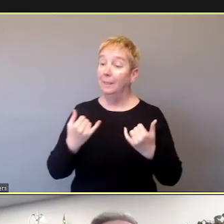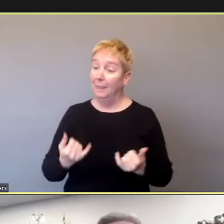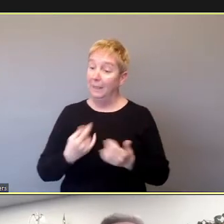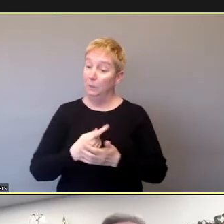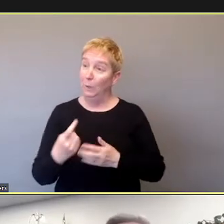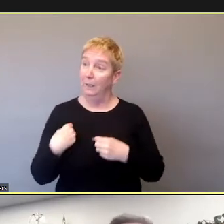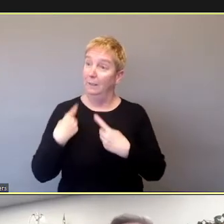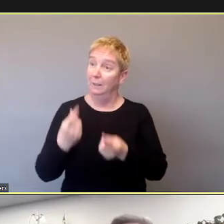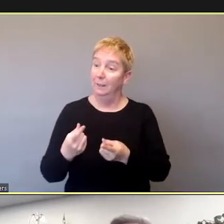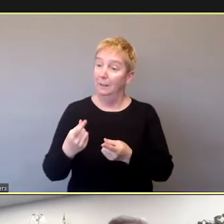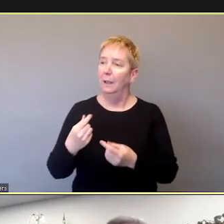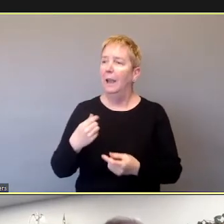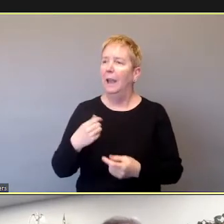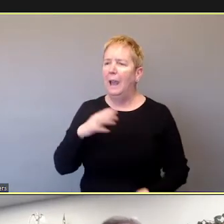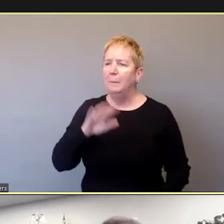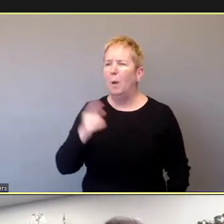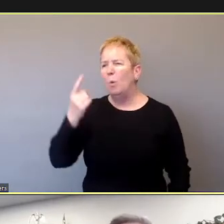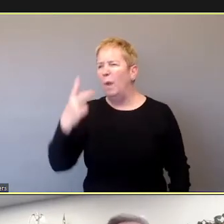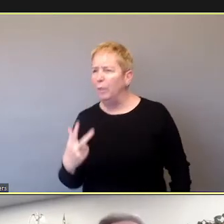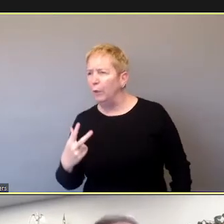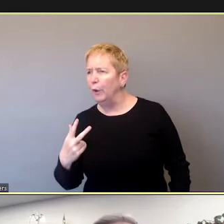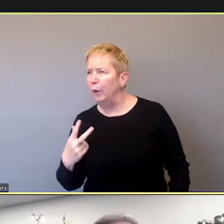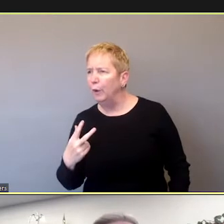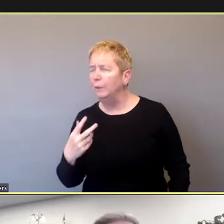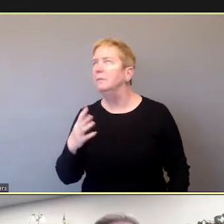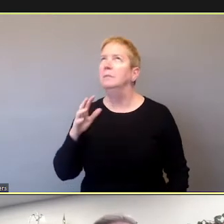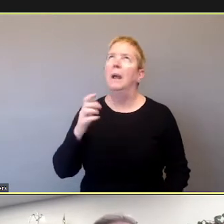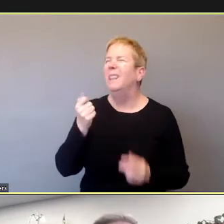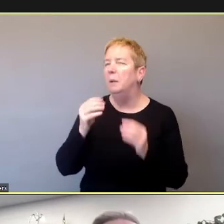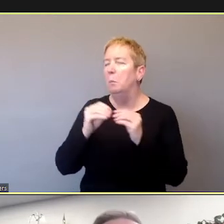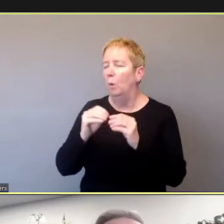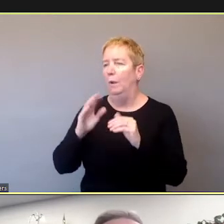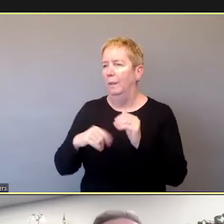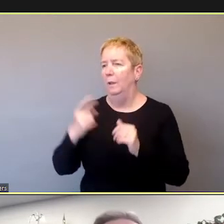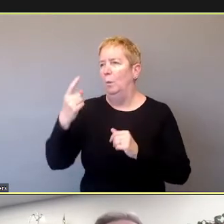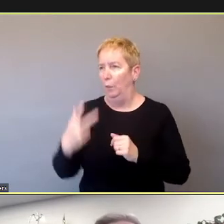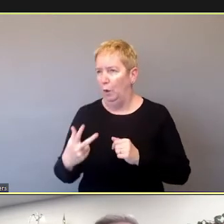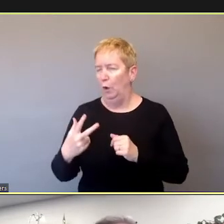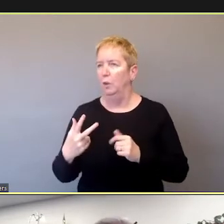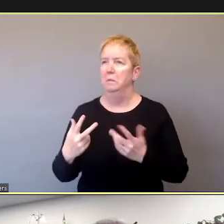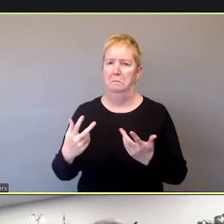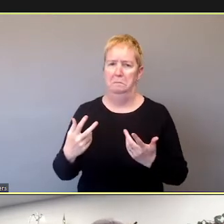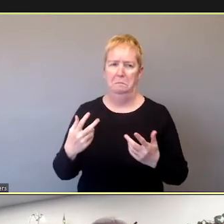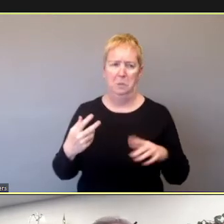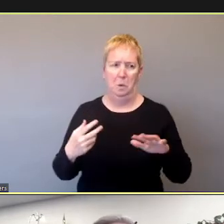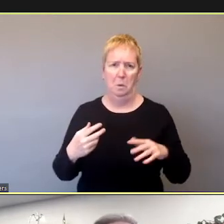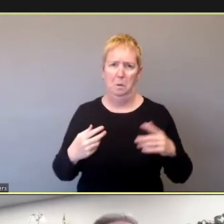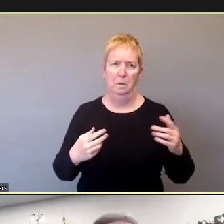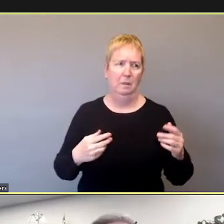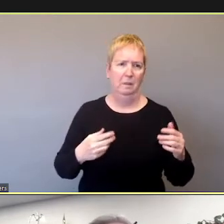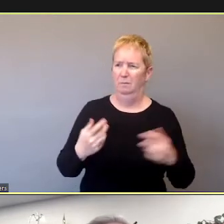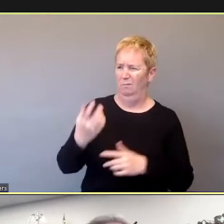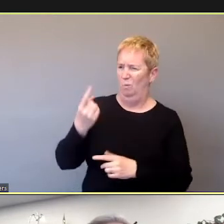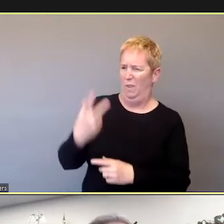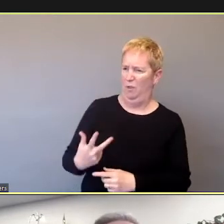had not quite a third of that, but a little more than a third of that. Sorry, but not much more than a third of